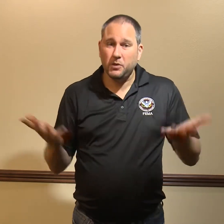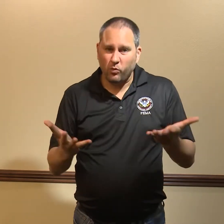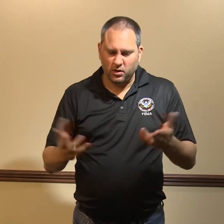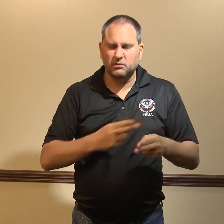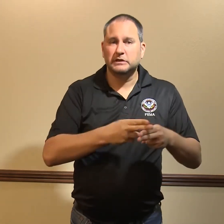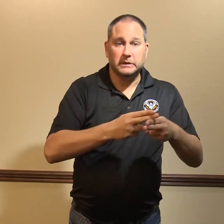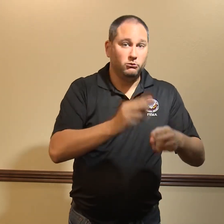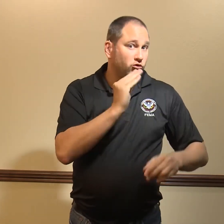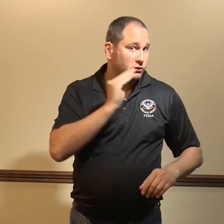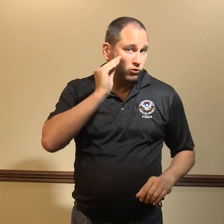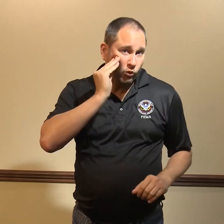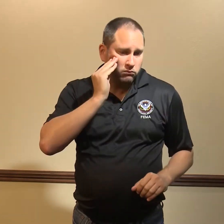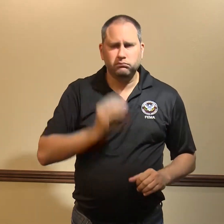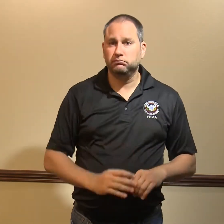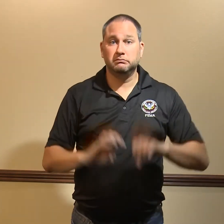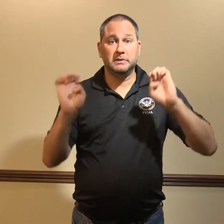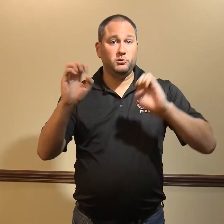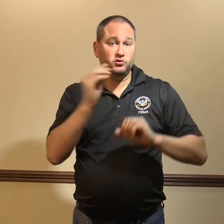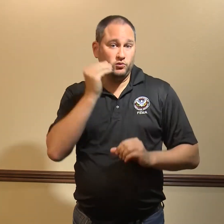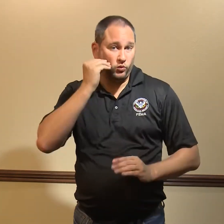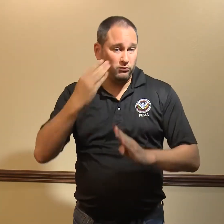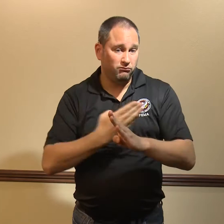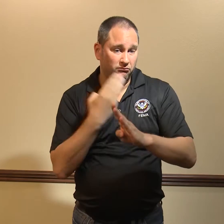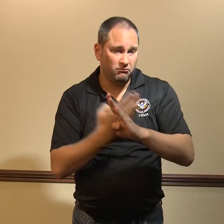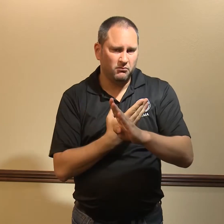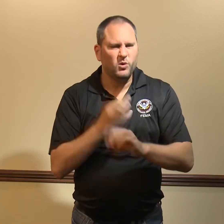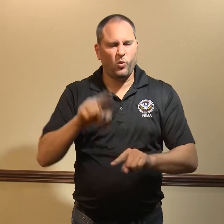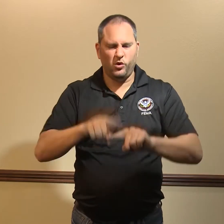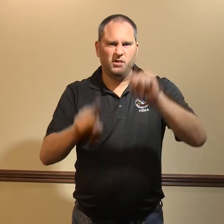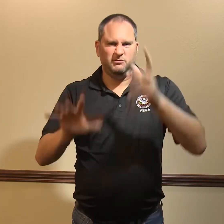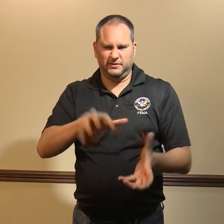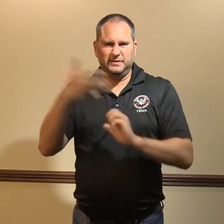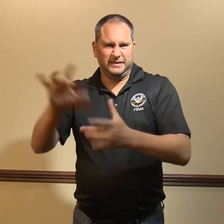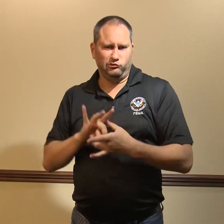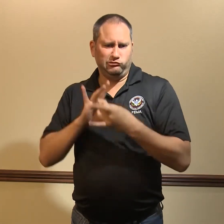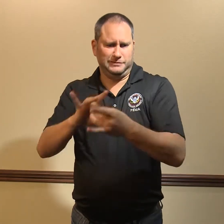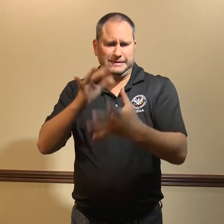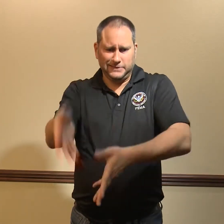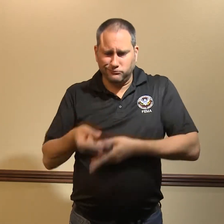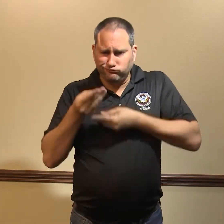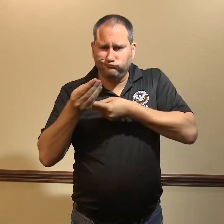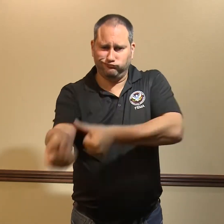housing, emergency home repairs, or other disaster-related expenses.